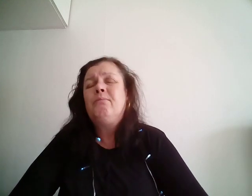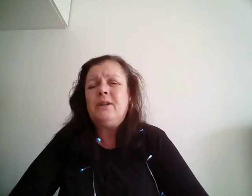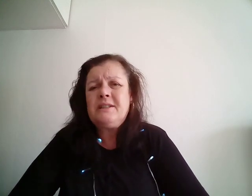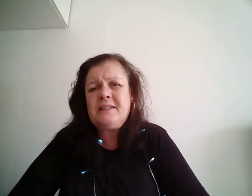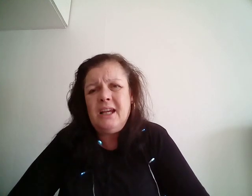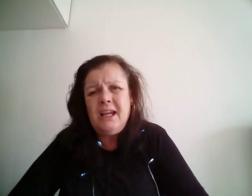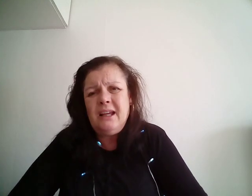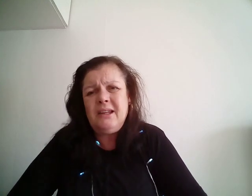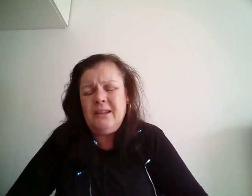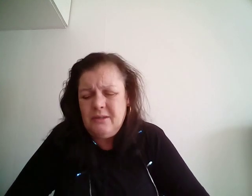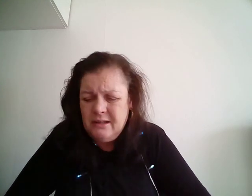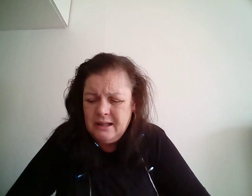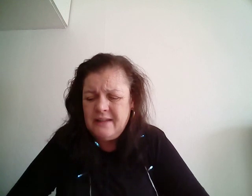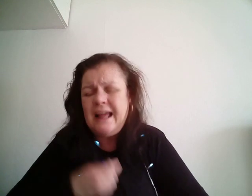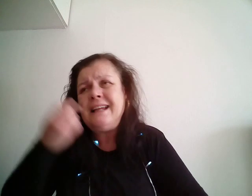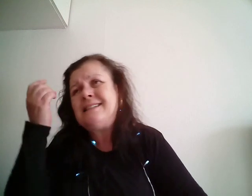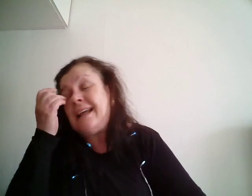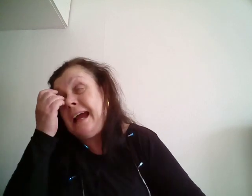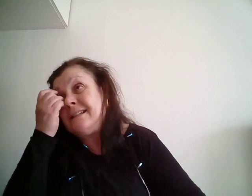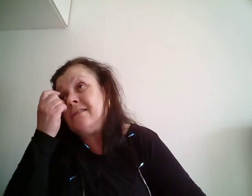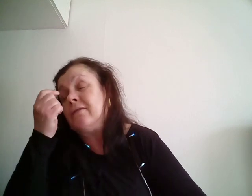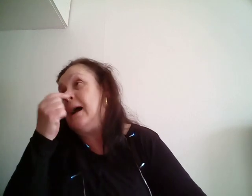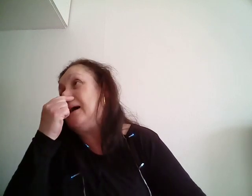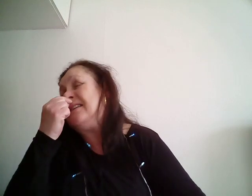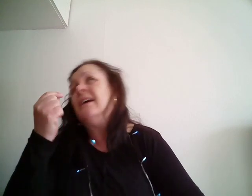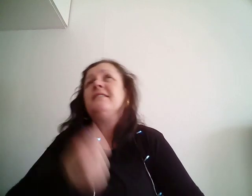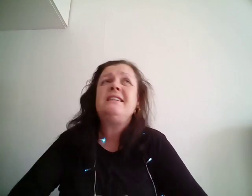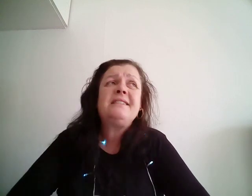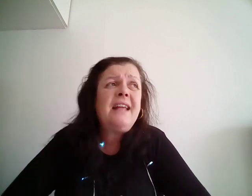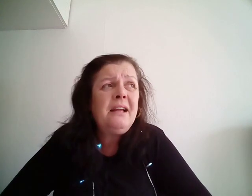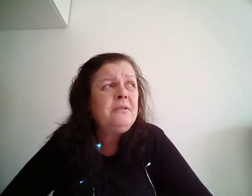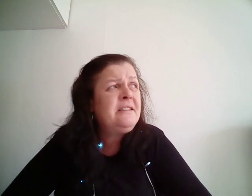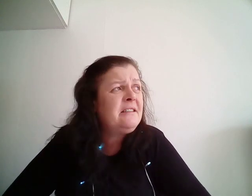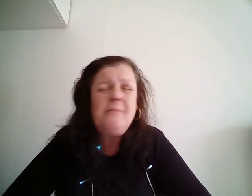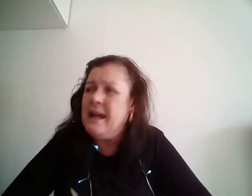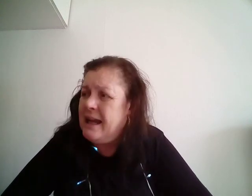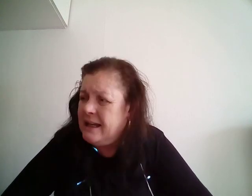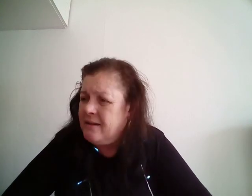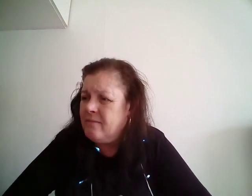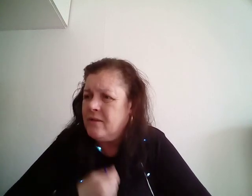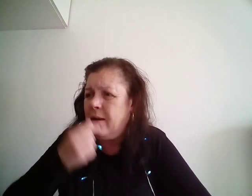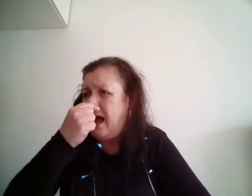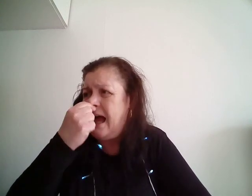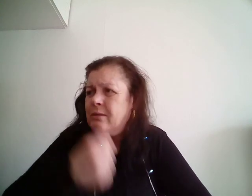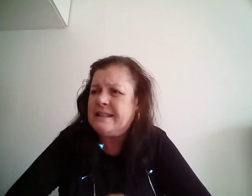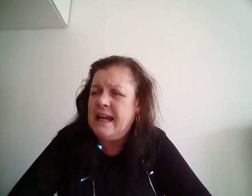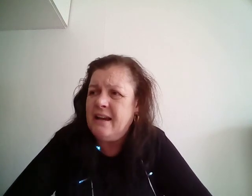But, and then he said, right, this sounds to me, the way I was hearing